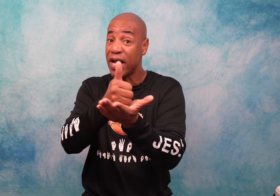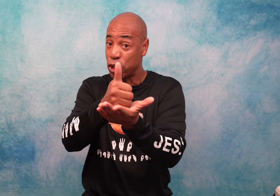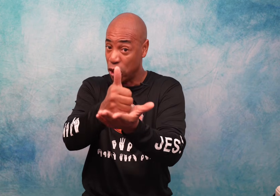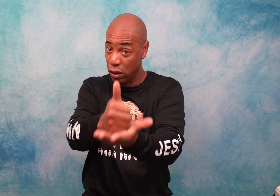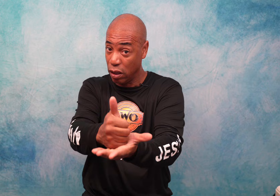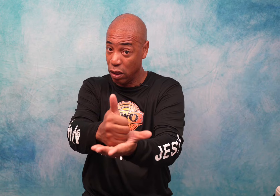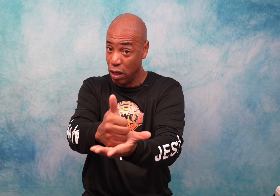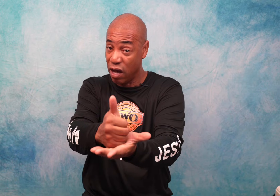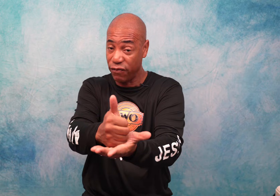direction of you.